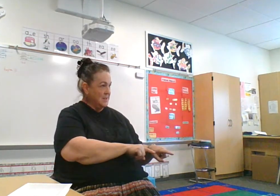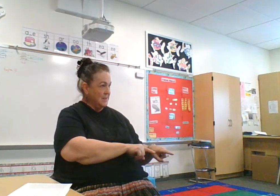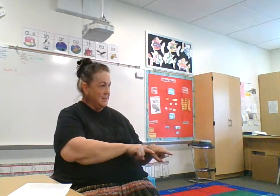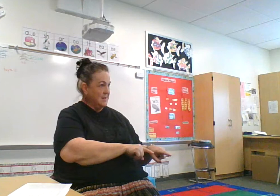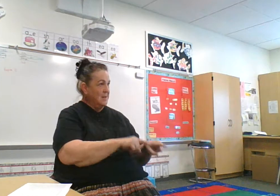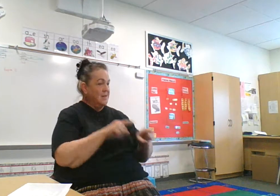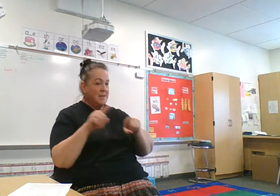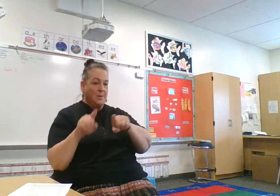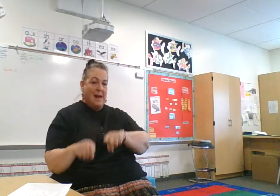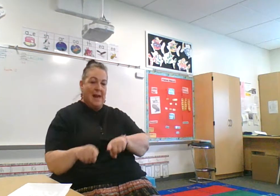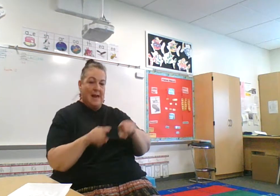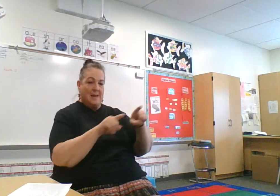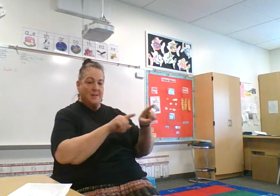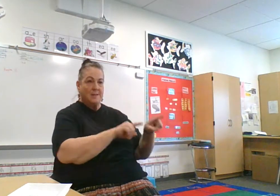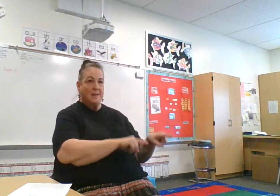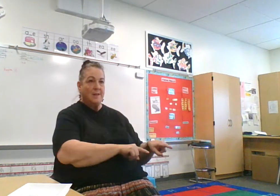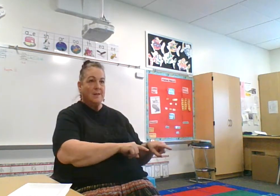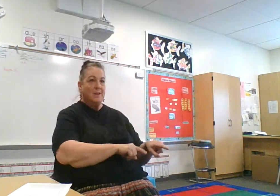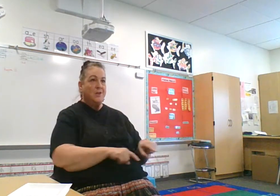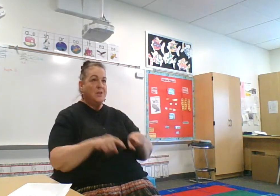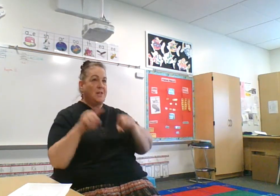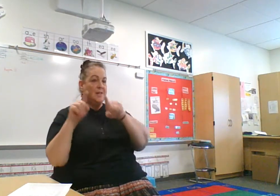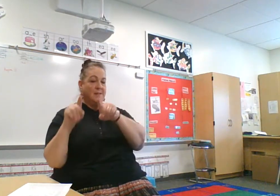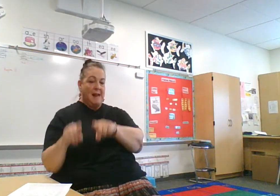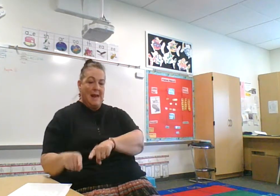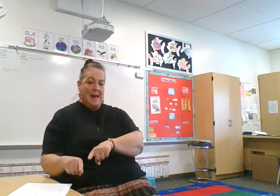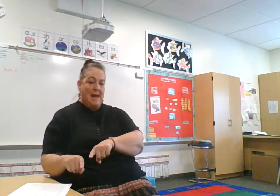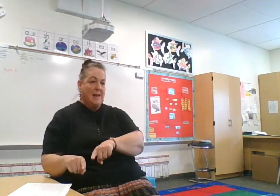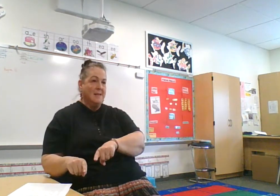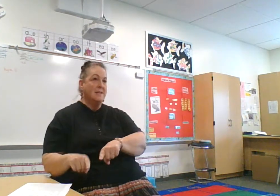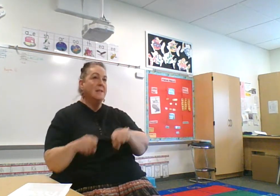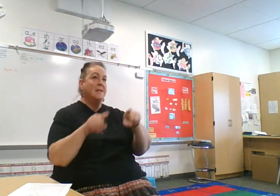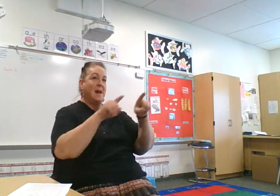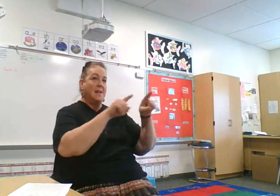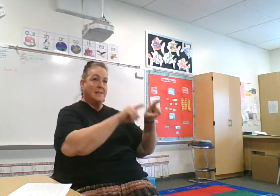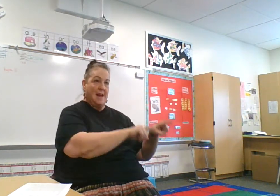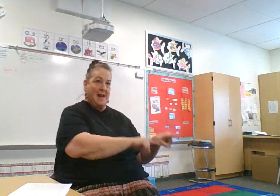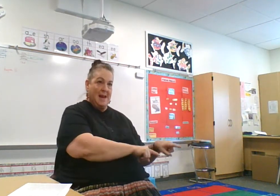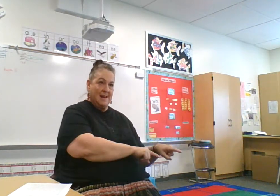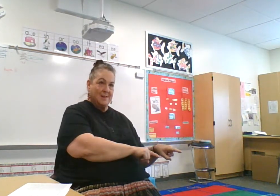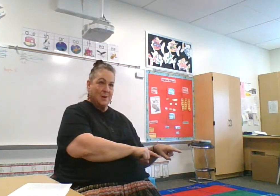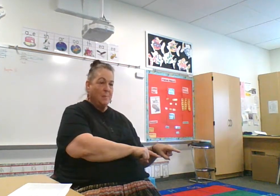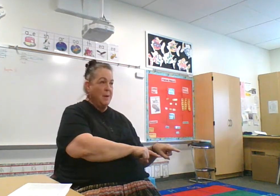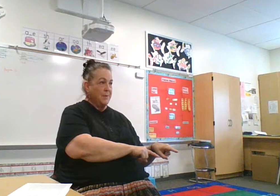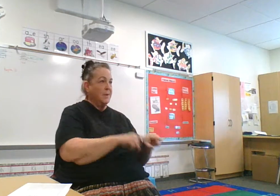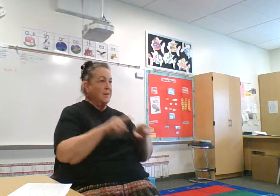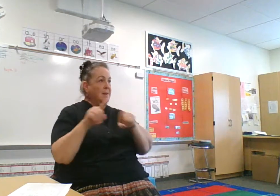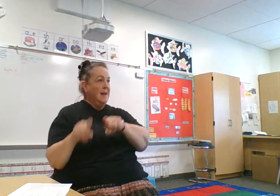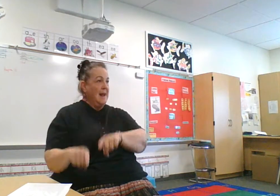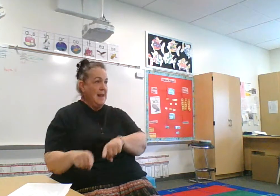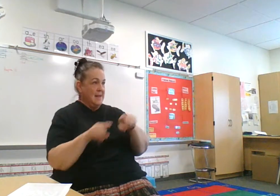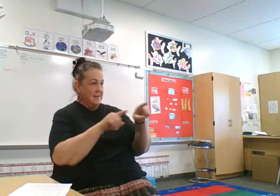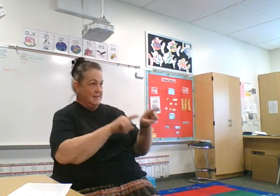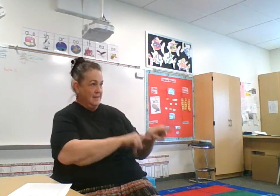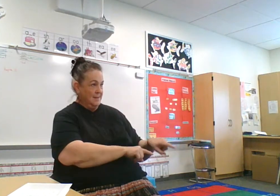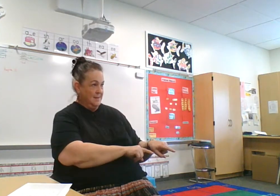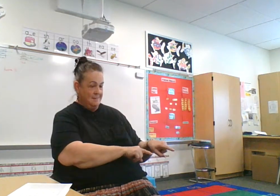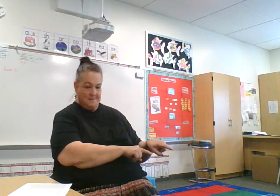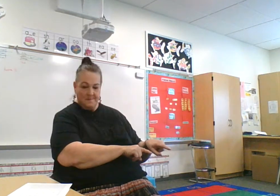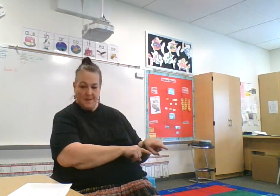this. So as. She is as nice as her mother. As.